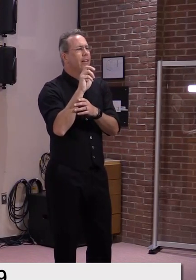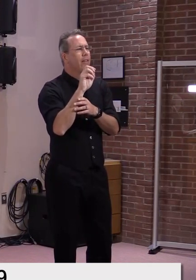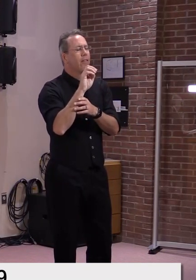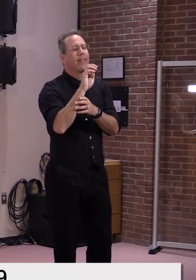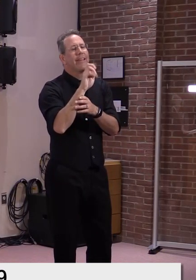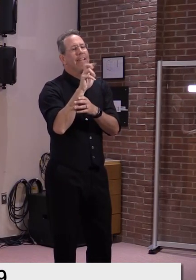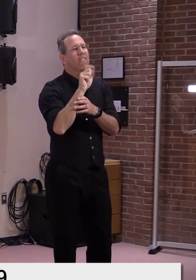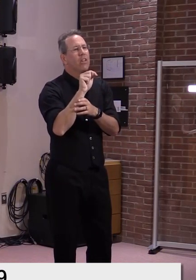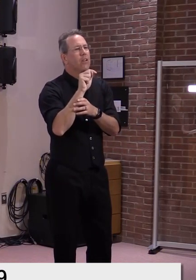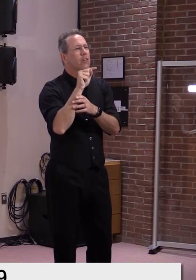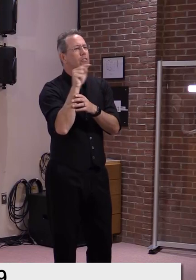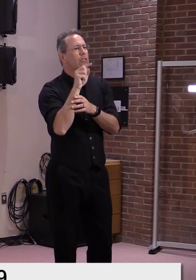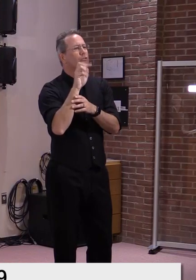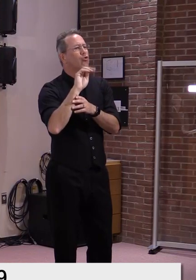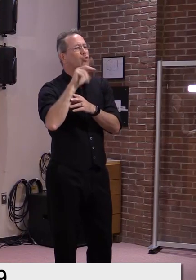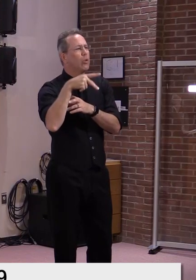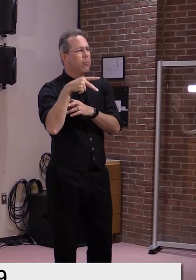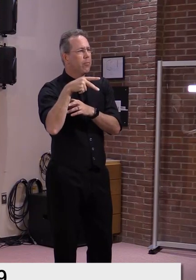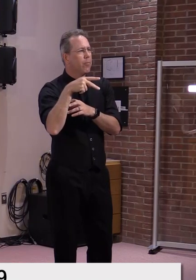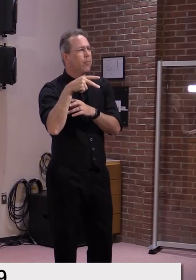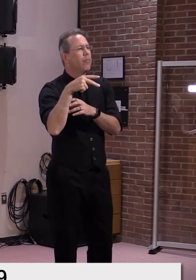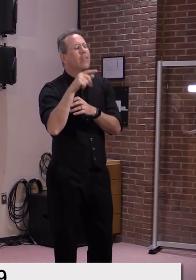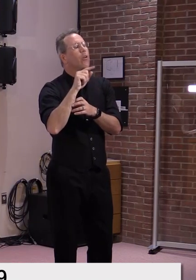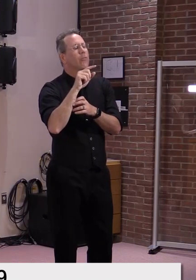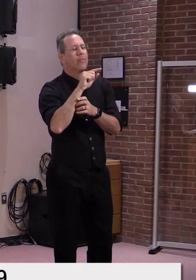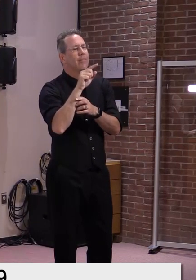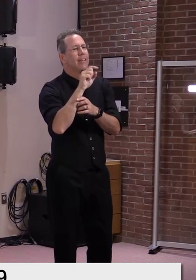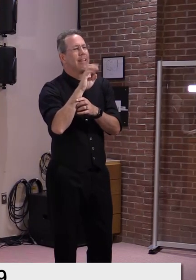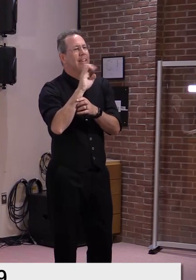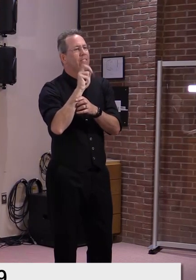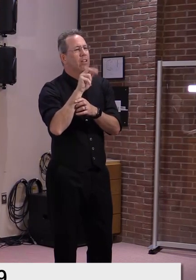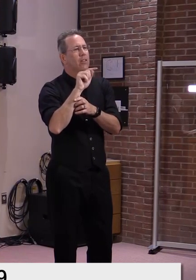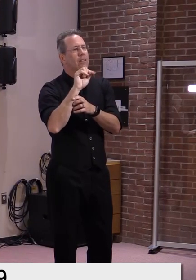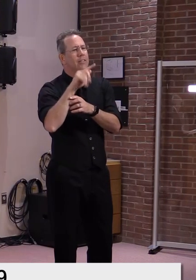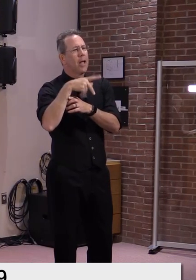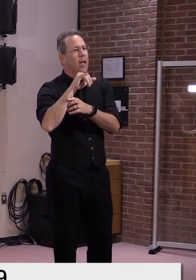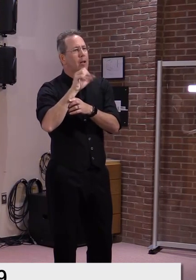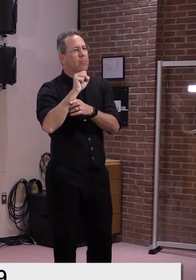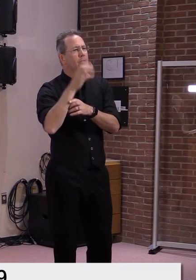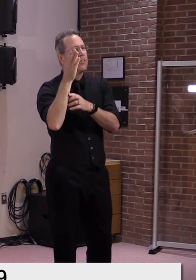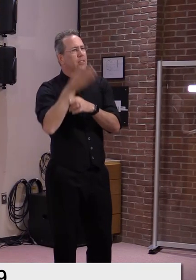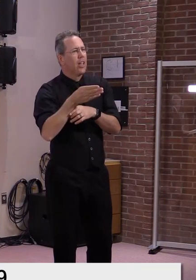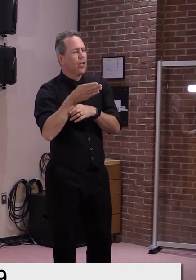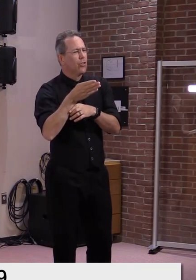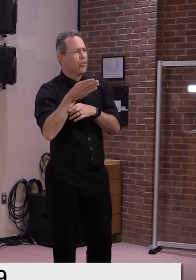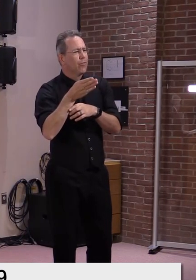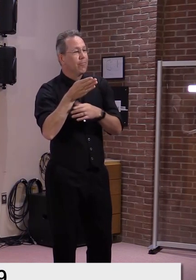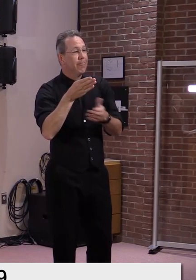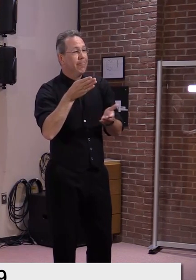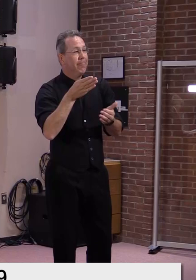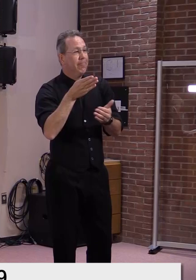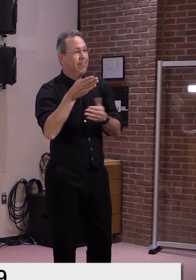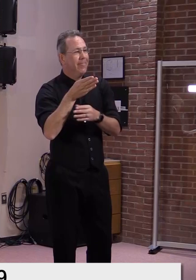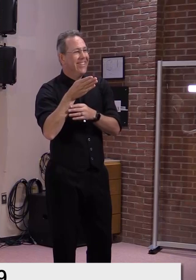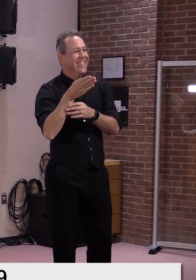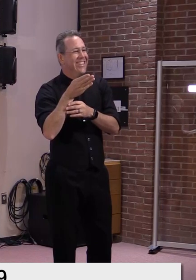you can walk in, whether it is at a pharmacy, a healthcare provider, clinic, or a school, and get a